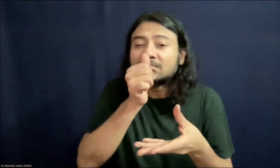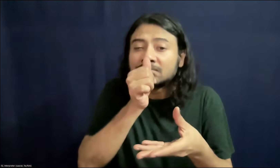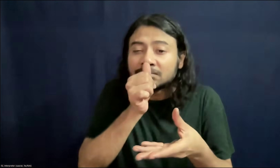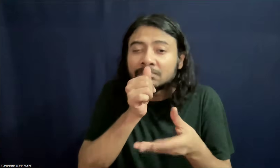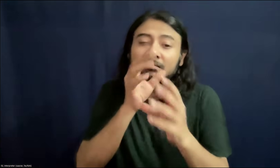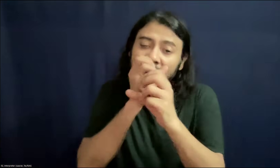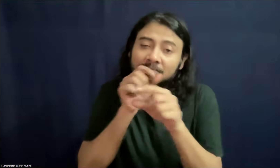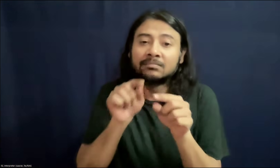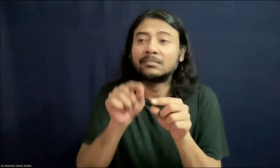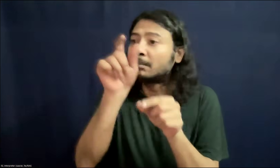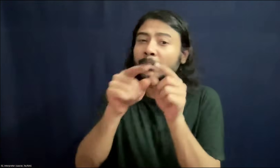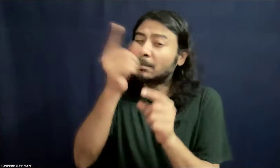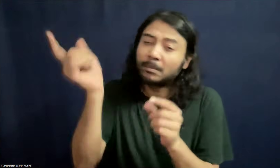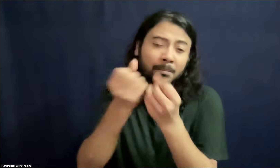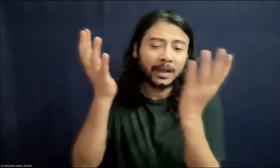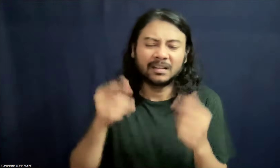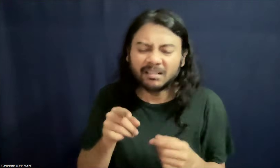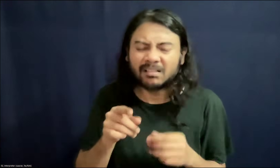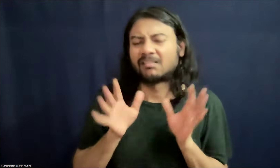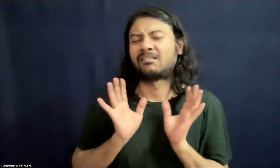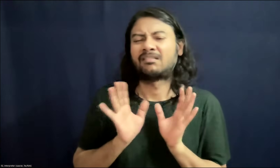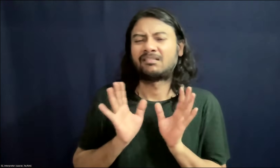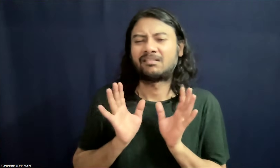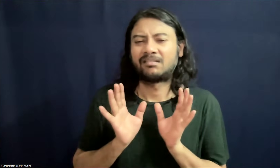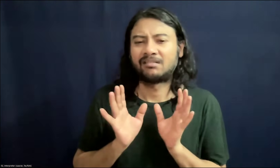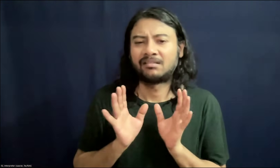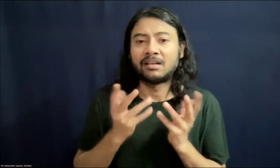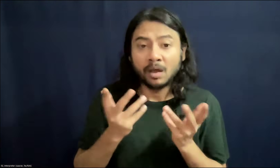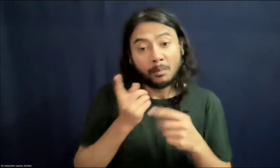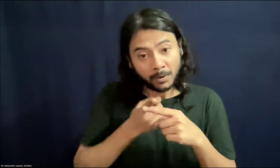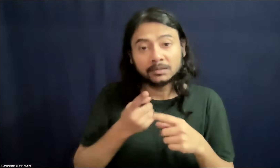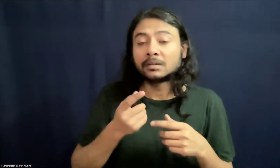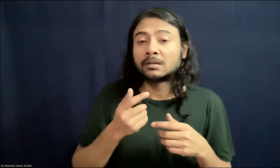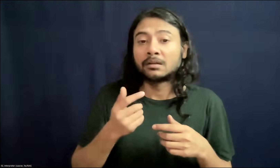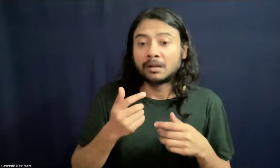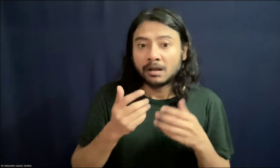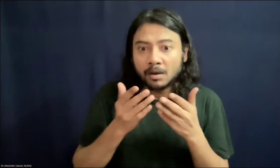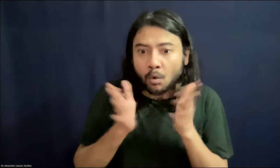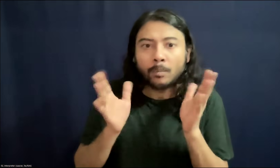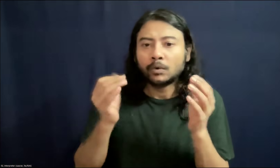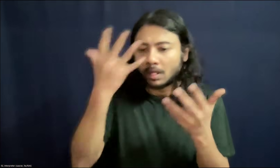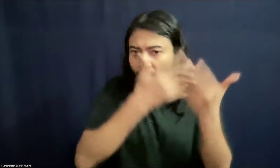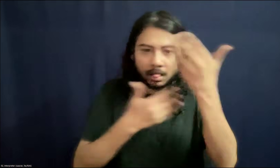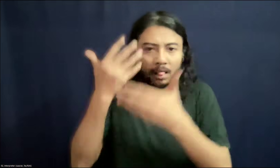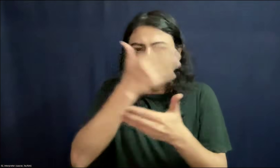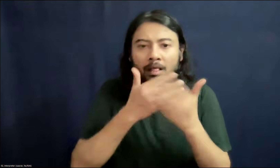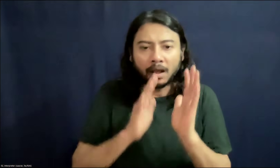And those who understand this chapter, those who understand that Krishna is Purushottam, they become wise and perfect.